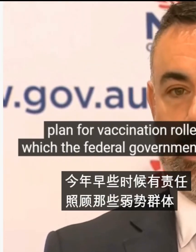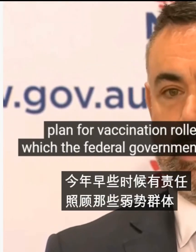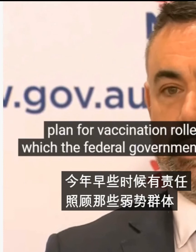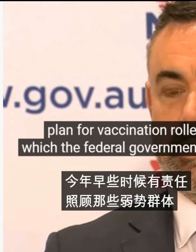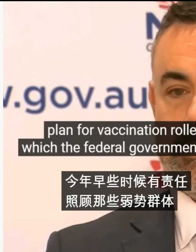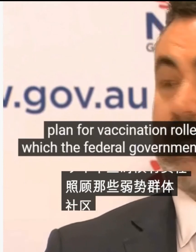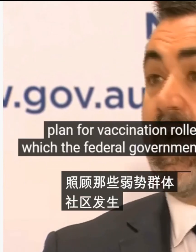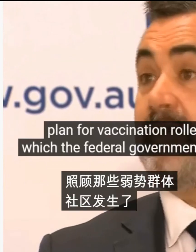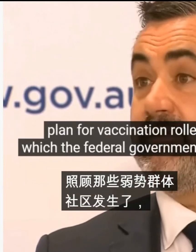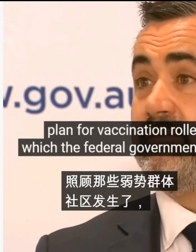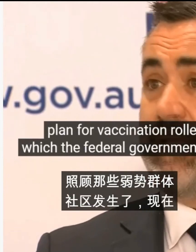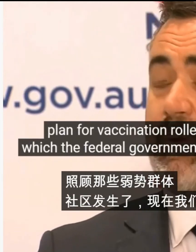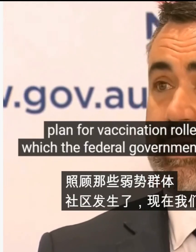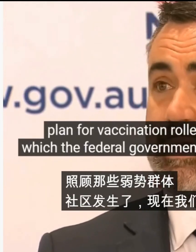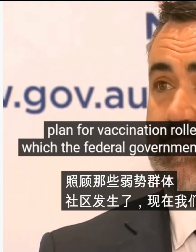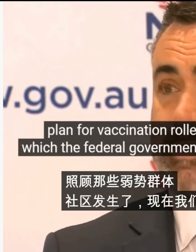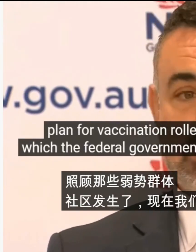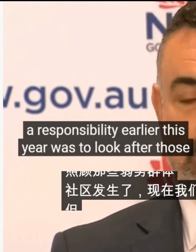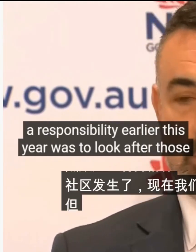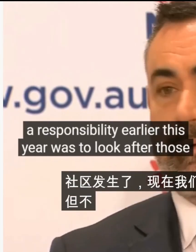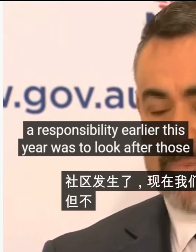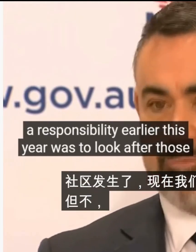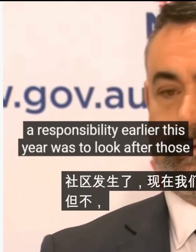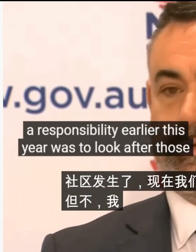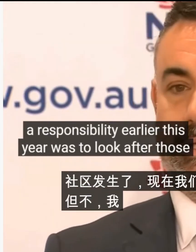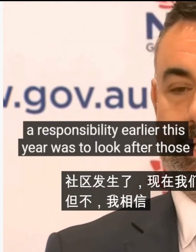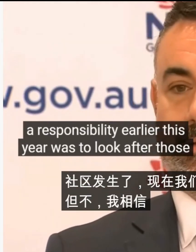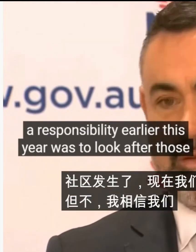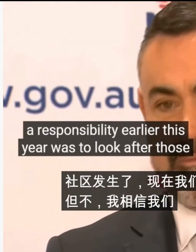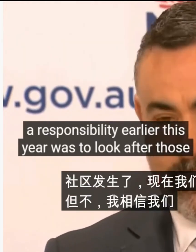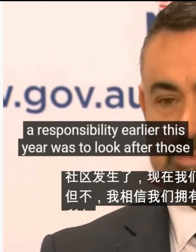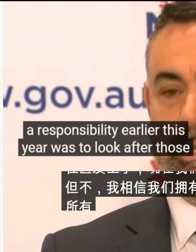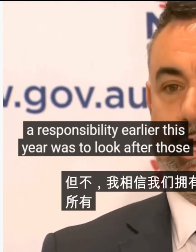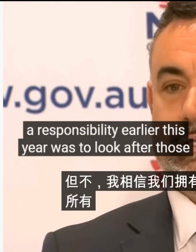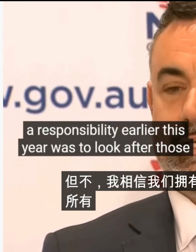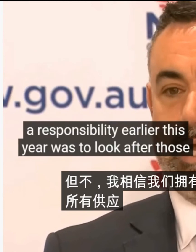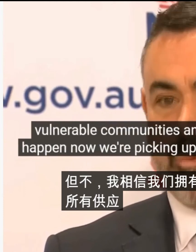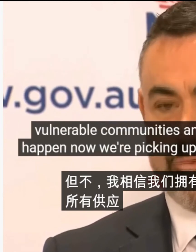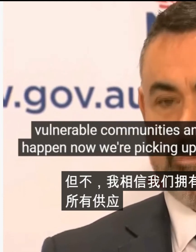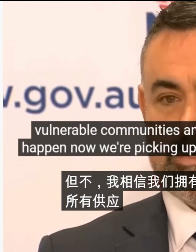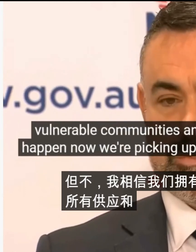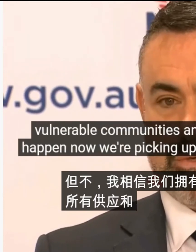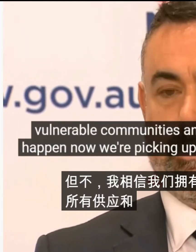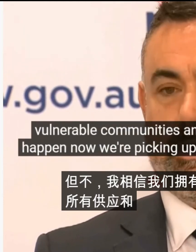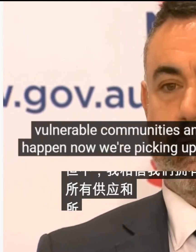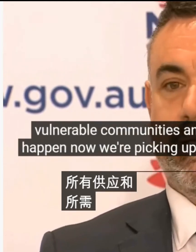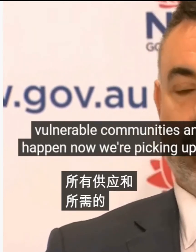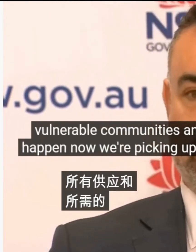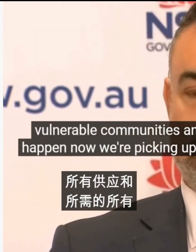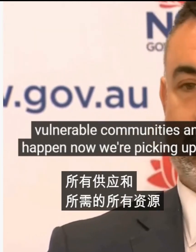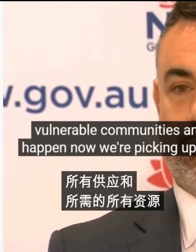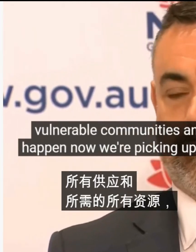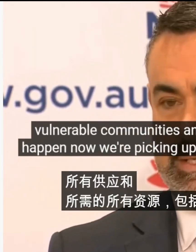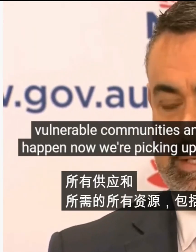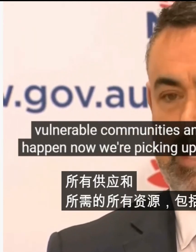vulnerable communities and haven't, and now we're picking up the pieces. But no, I'm confident that we have all the supplies and all the resources